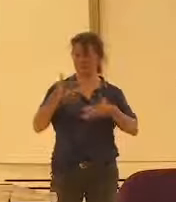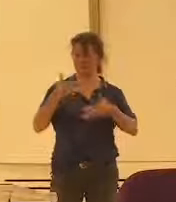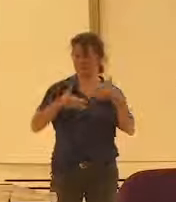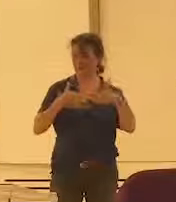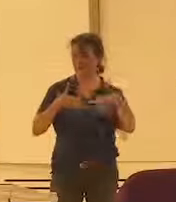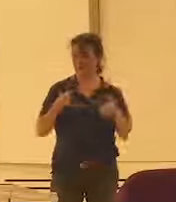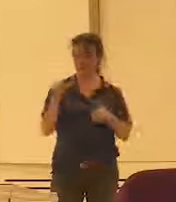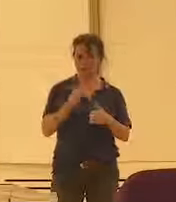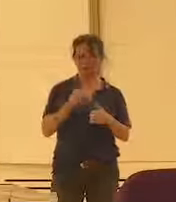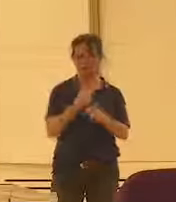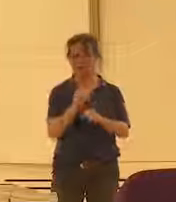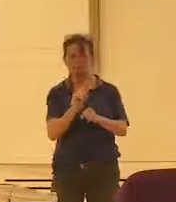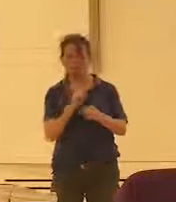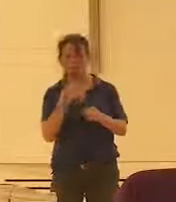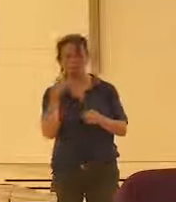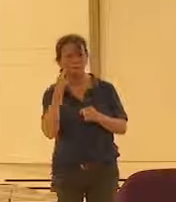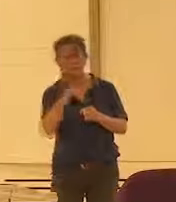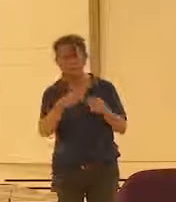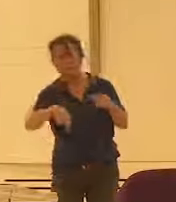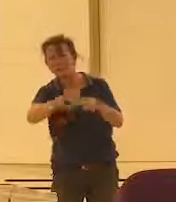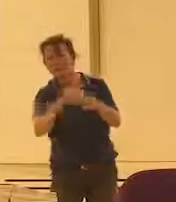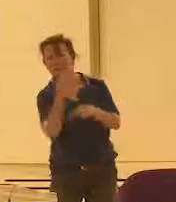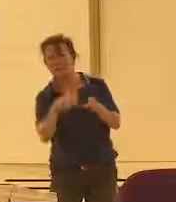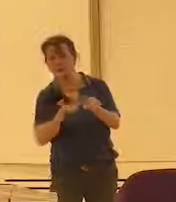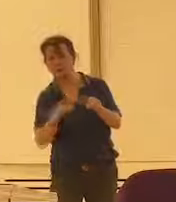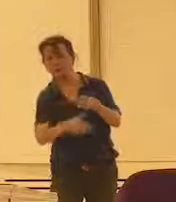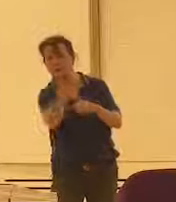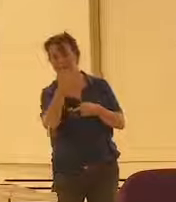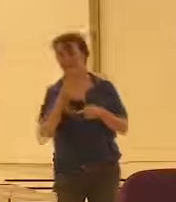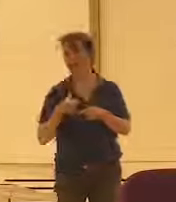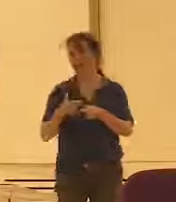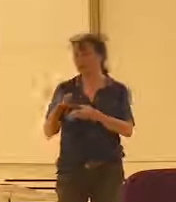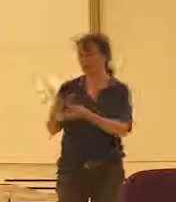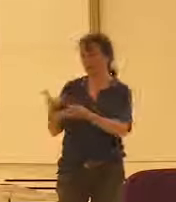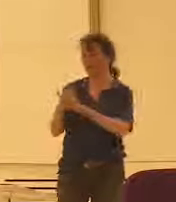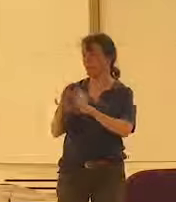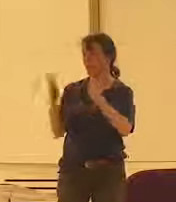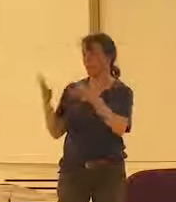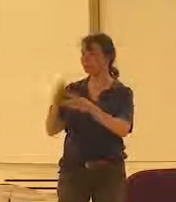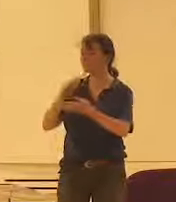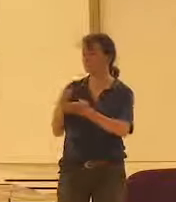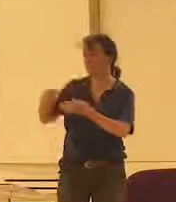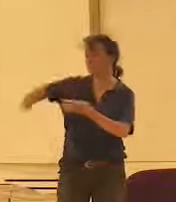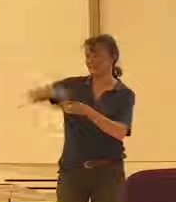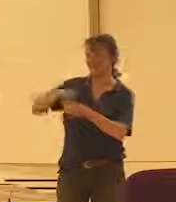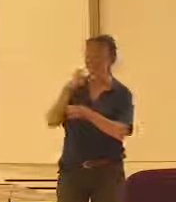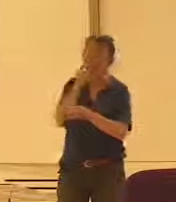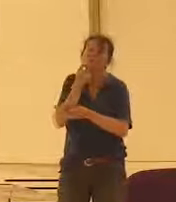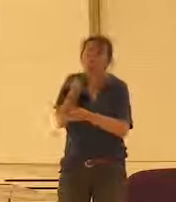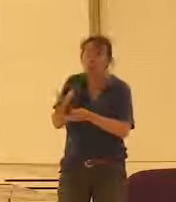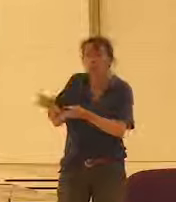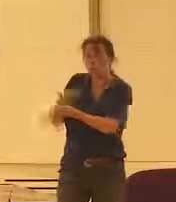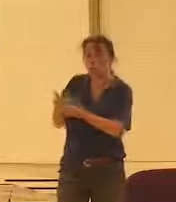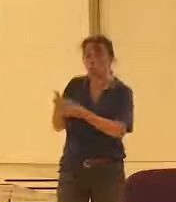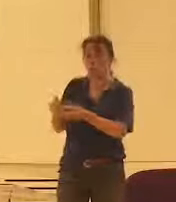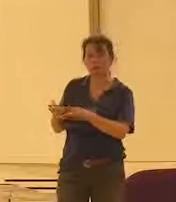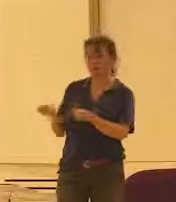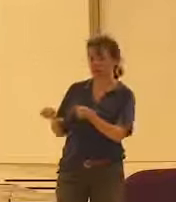over the next 3 years. I'm talking about that with our Board of Trustees tomorrow. And our Board of Trustees is chaired by a deaf woman, has a majority